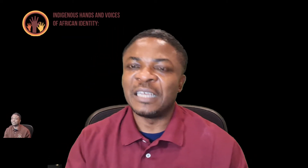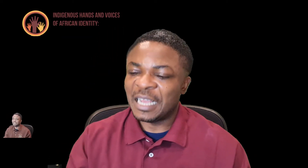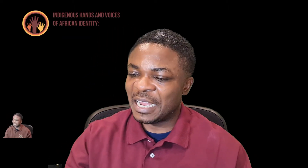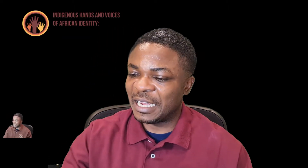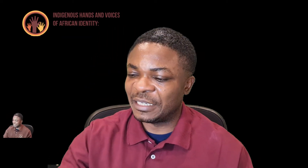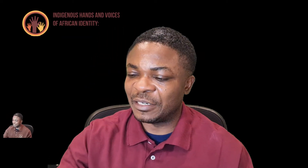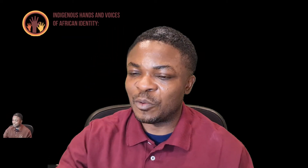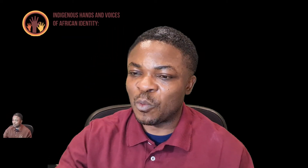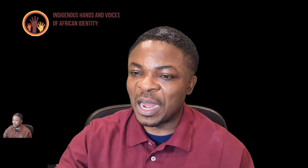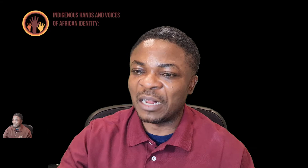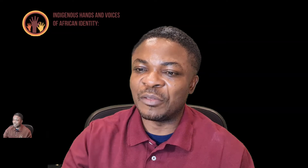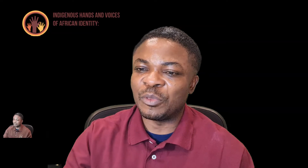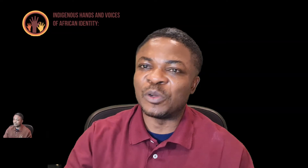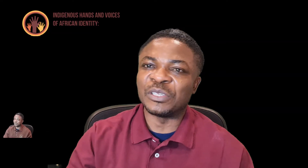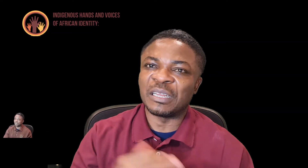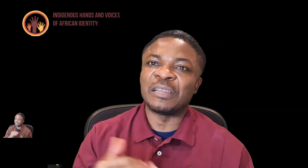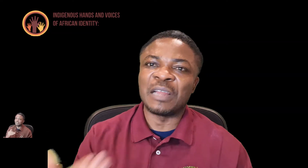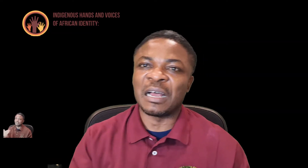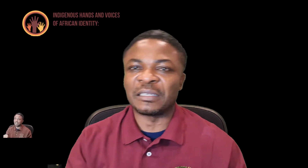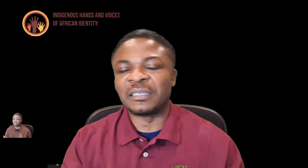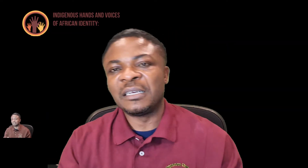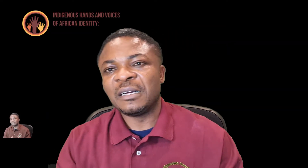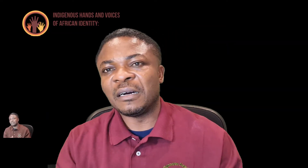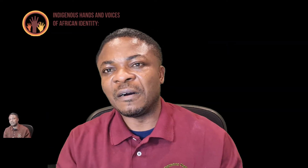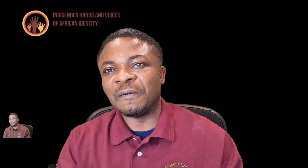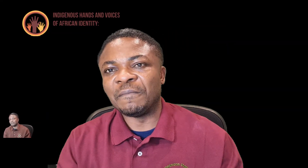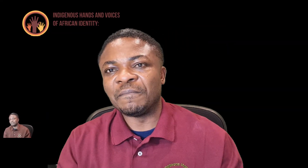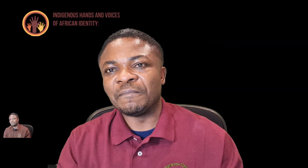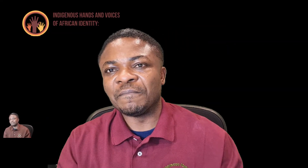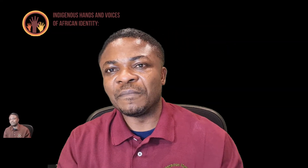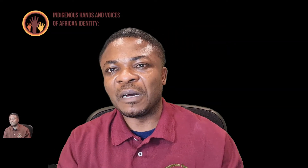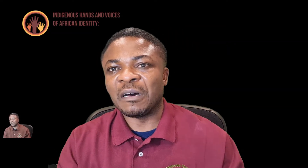bilingual, and while those that are not